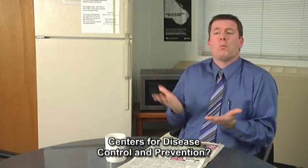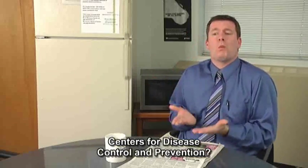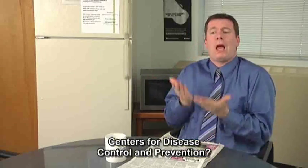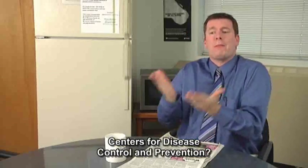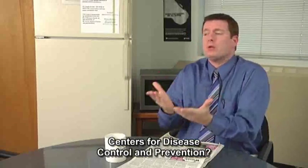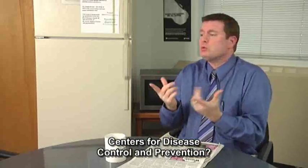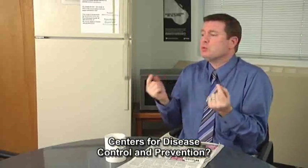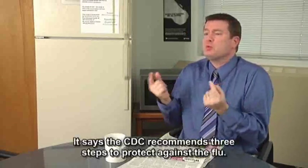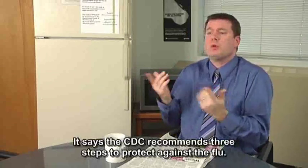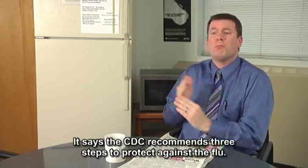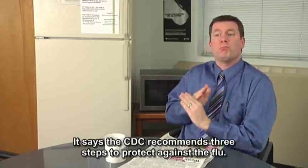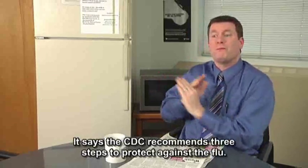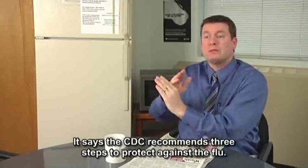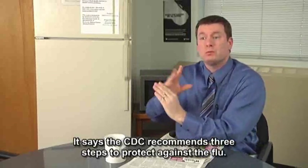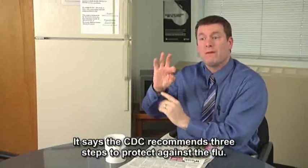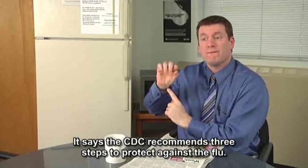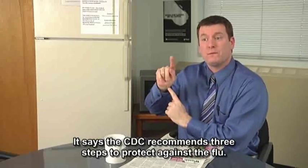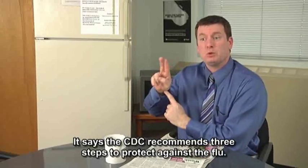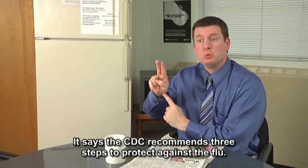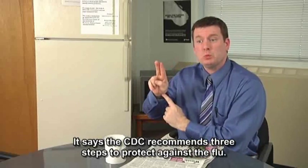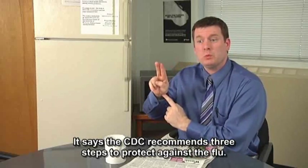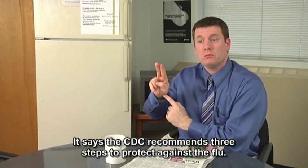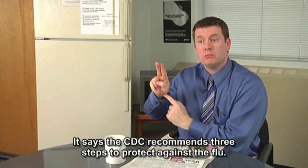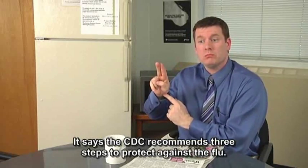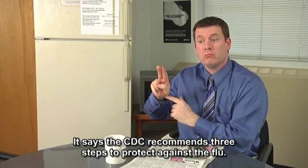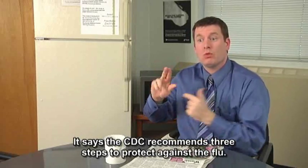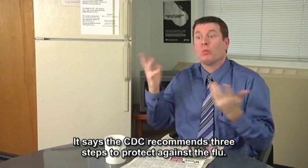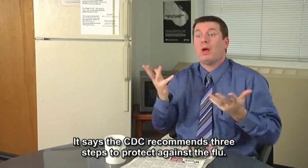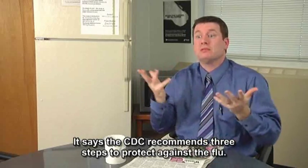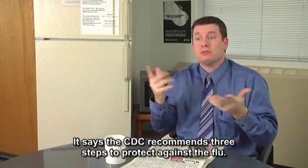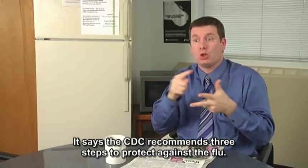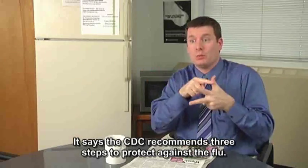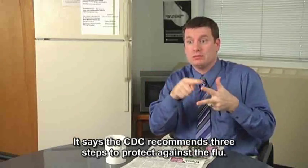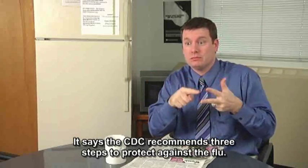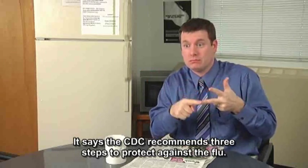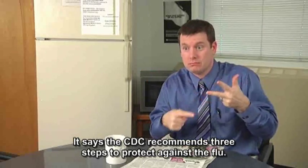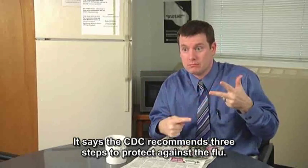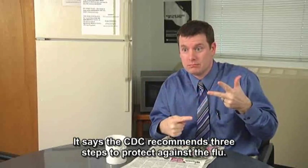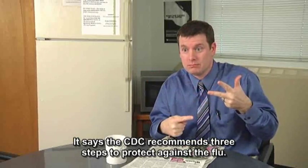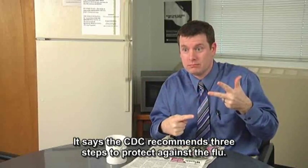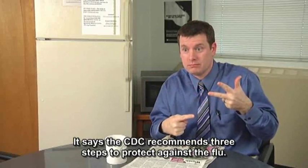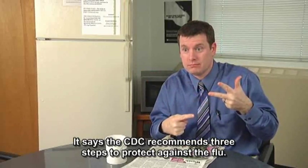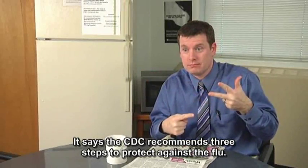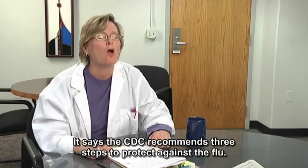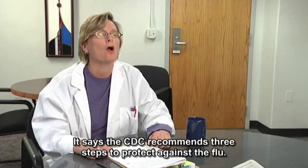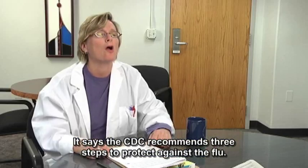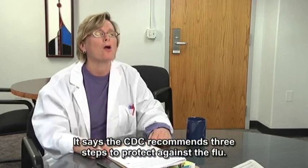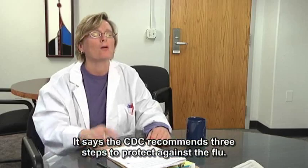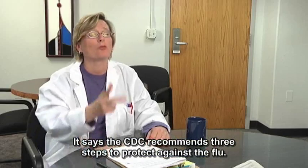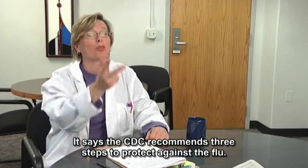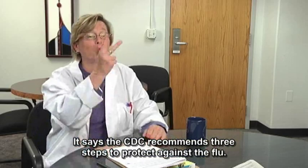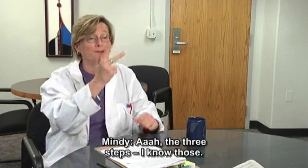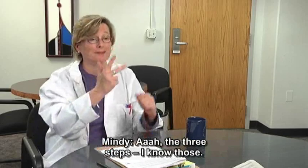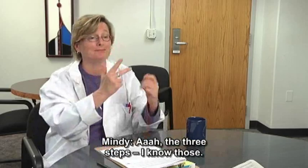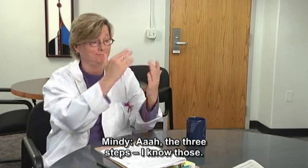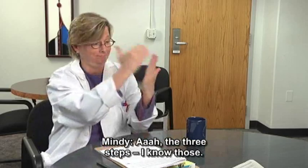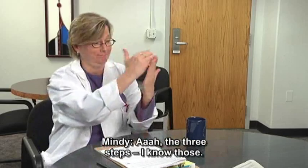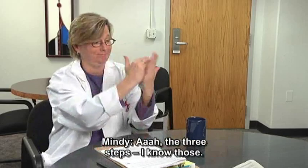It says the CDC recommends three steps to protect against the flu. Ah, the three